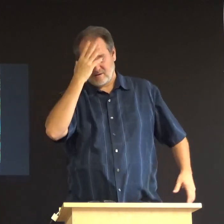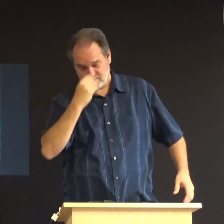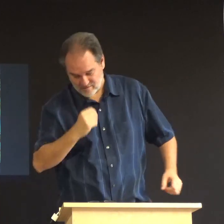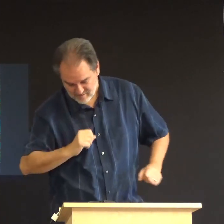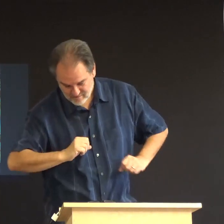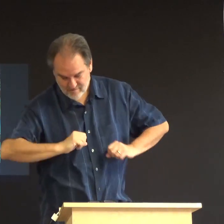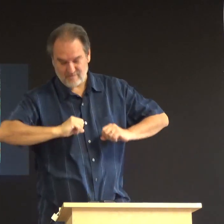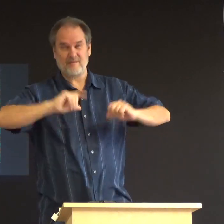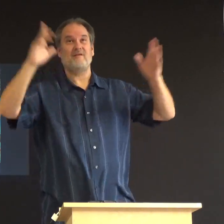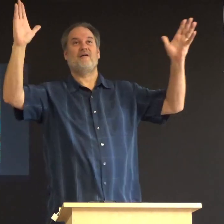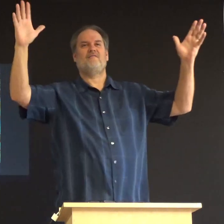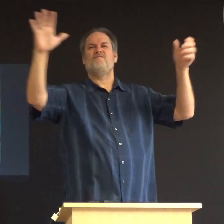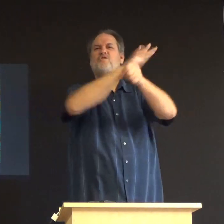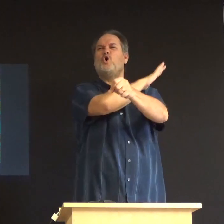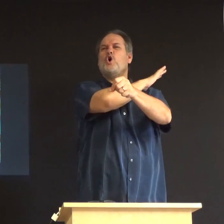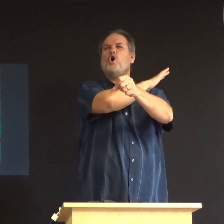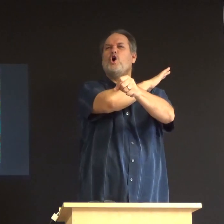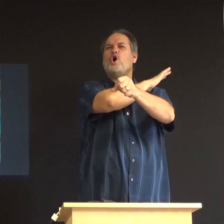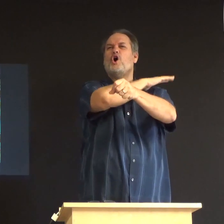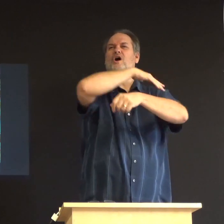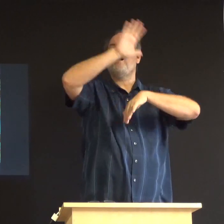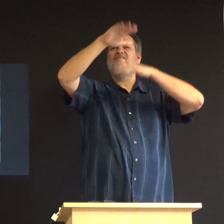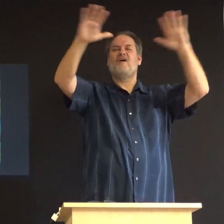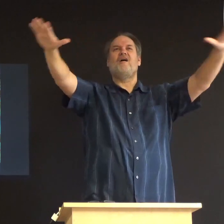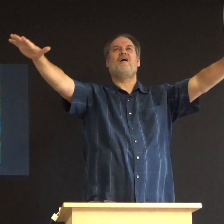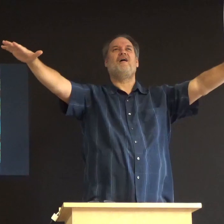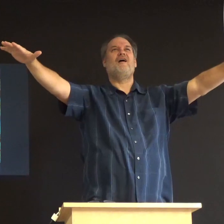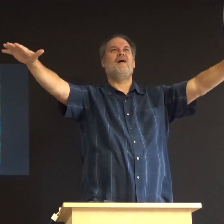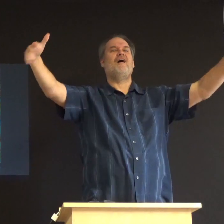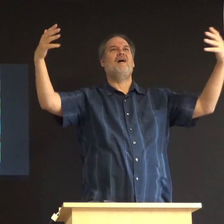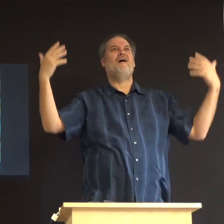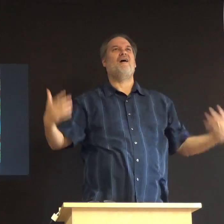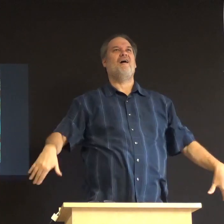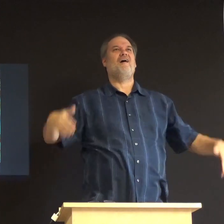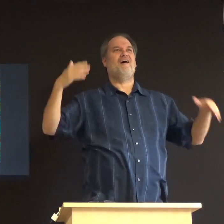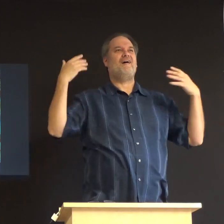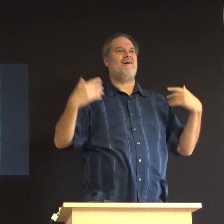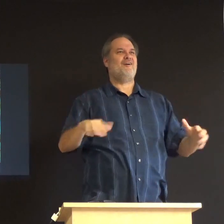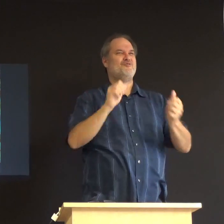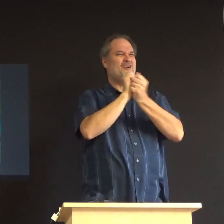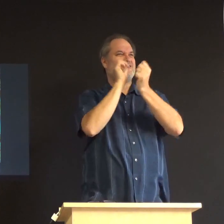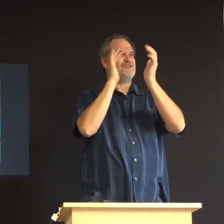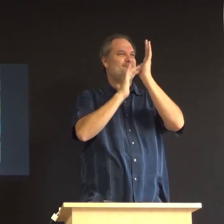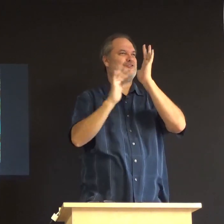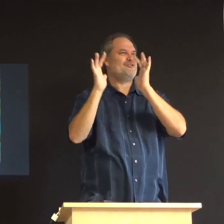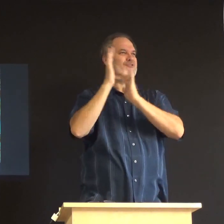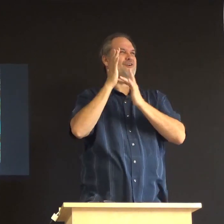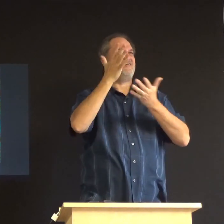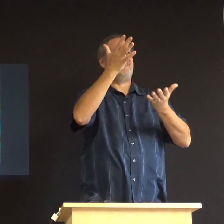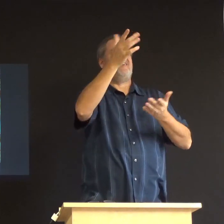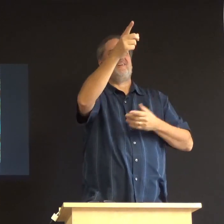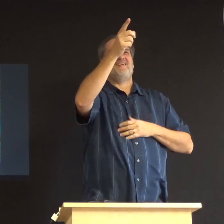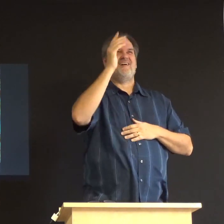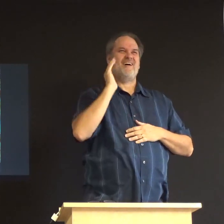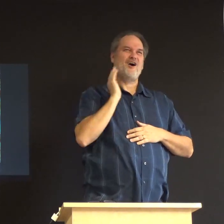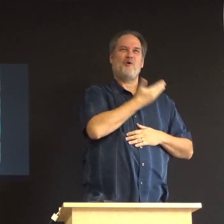together, when we die, and we're in His presence. We're with Him,